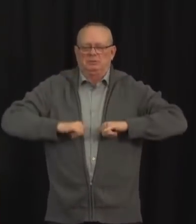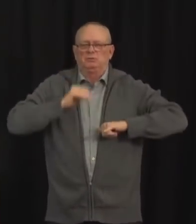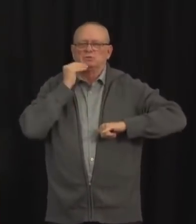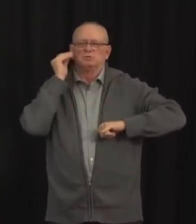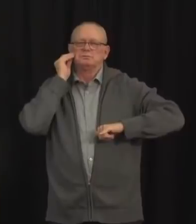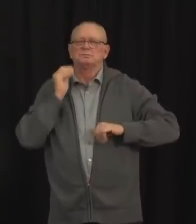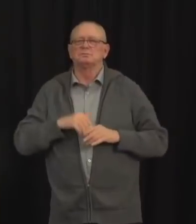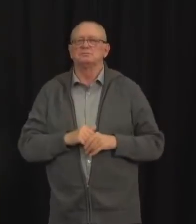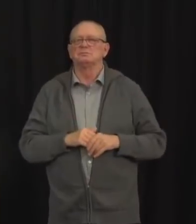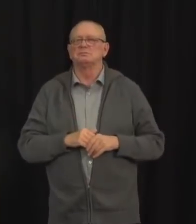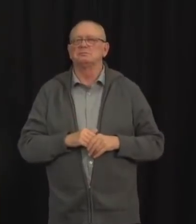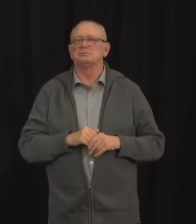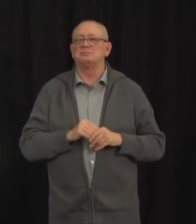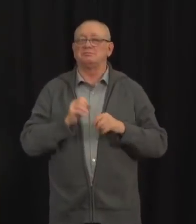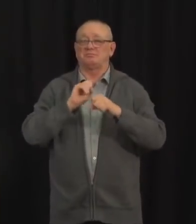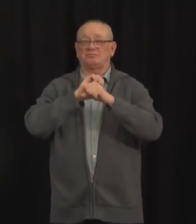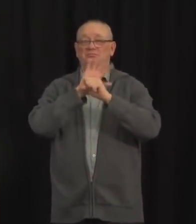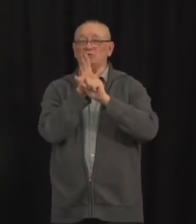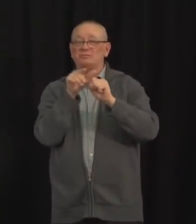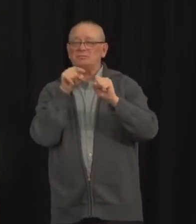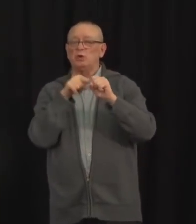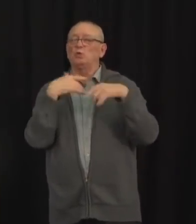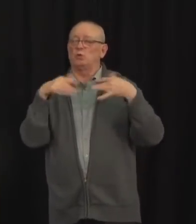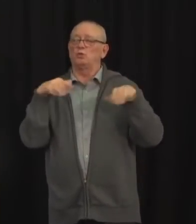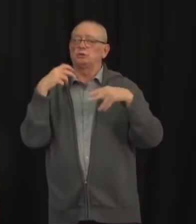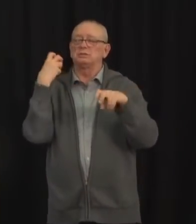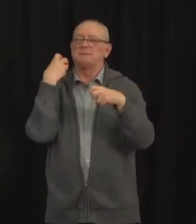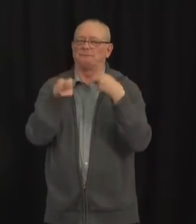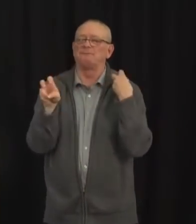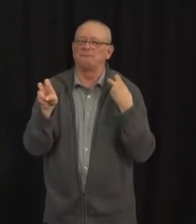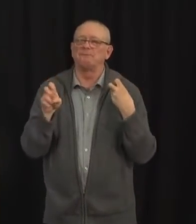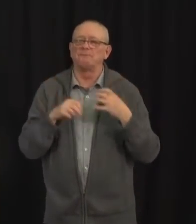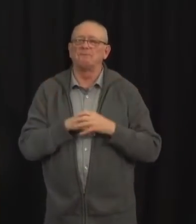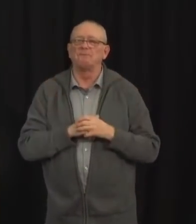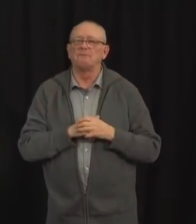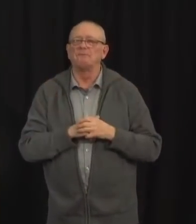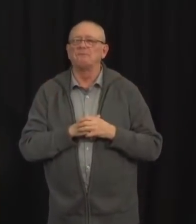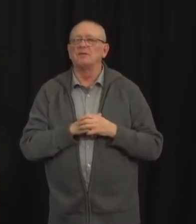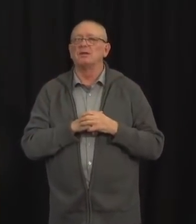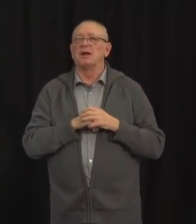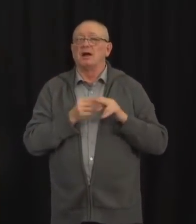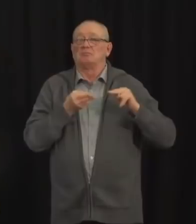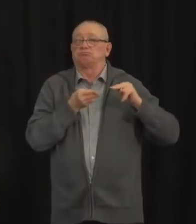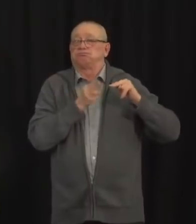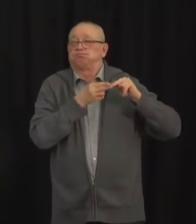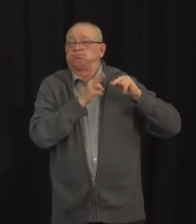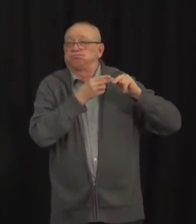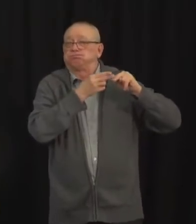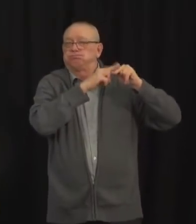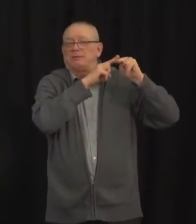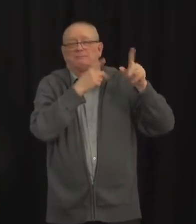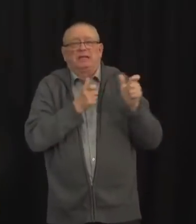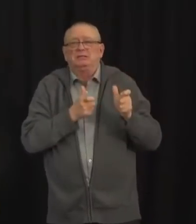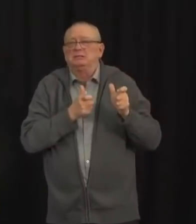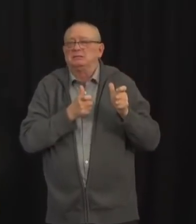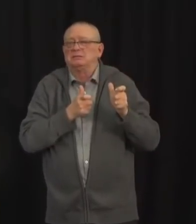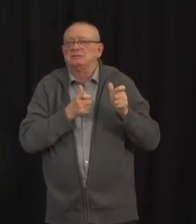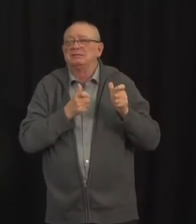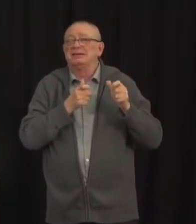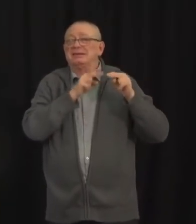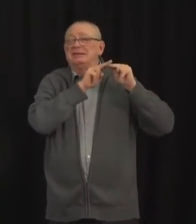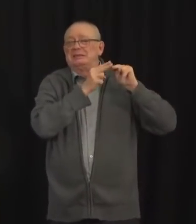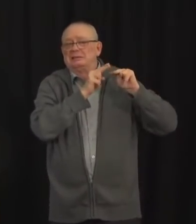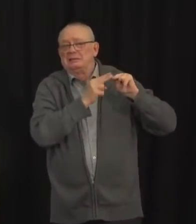accelerate very fast, they decelerate more slowly. The long incubation period means that hospitalizations